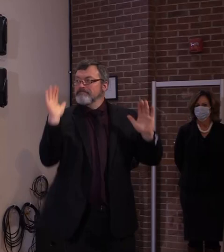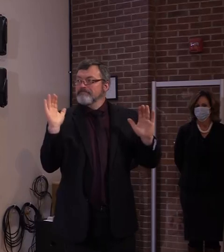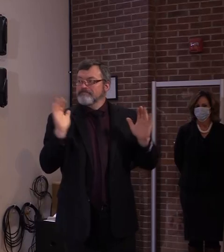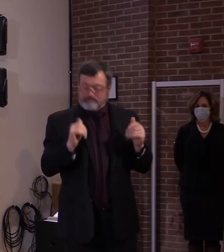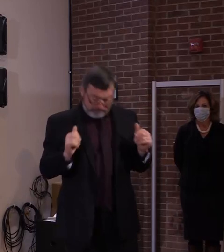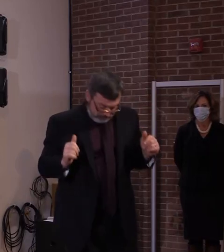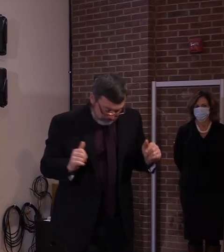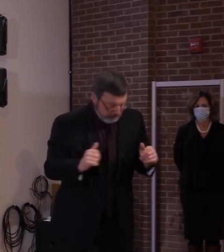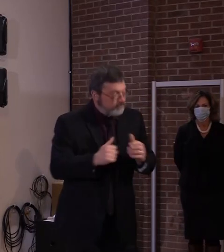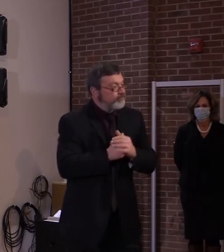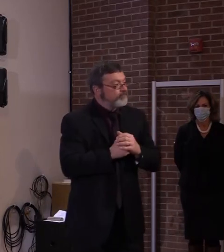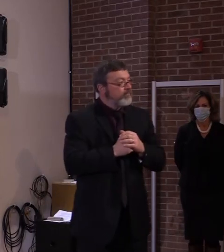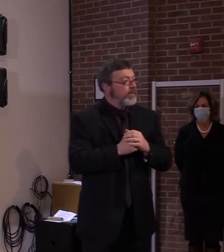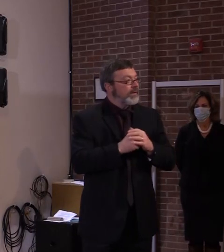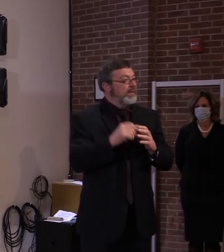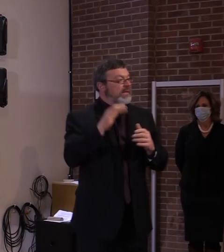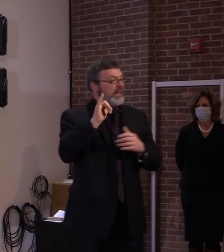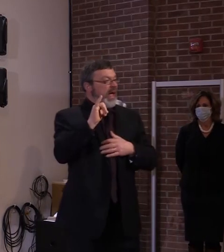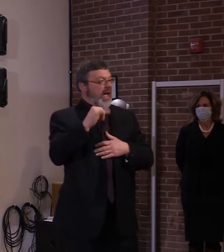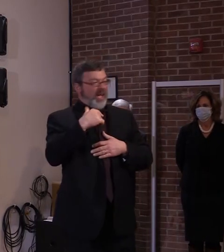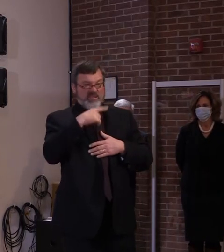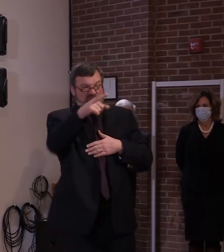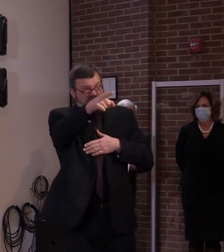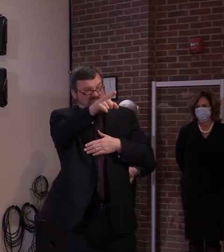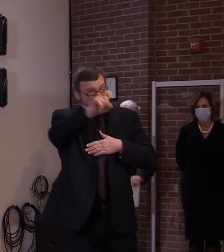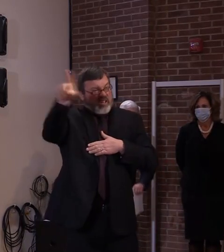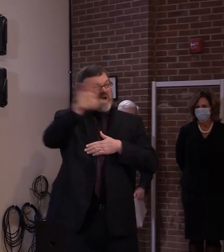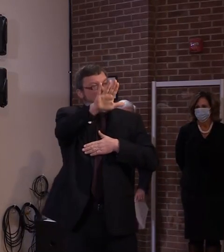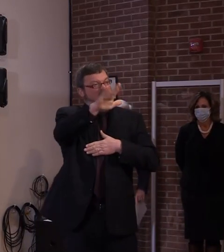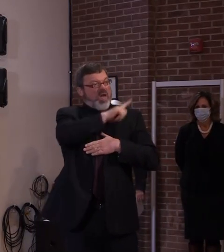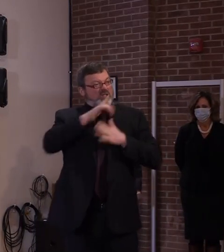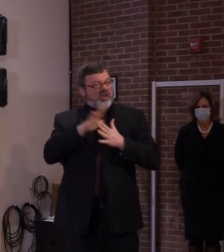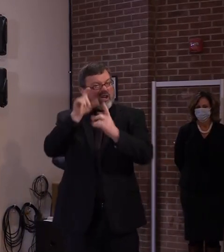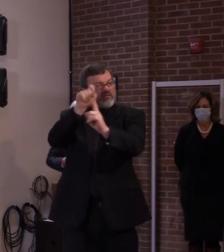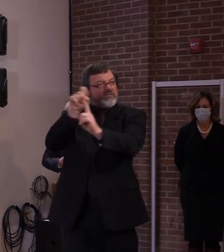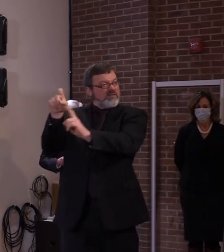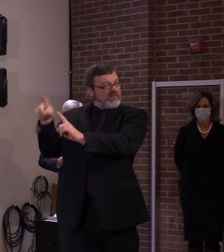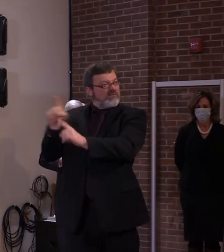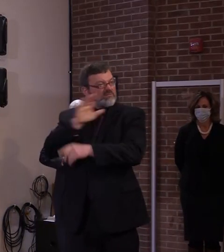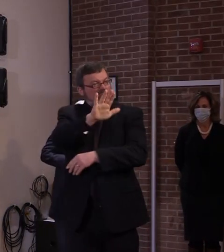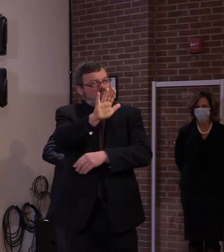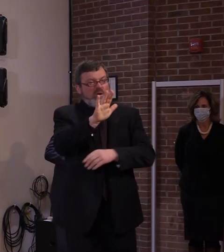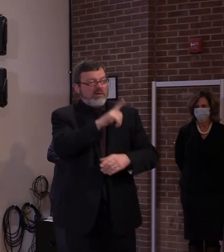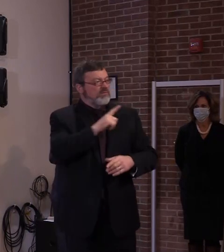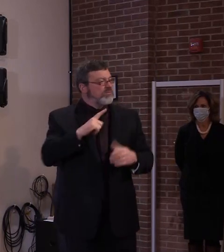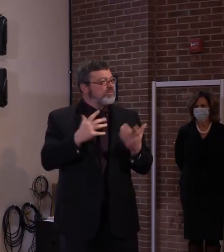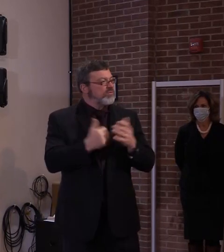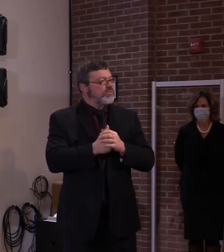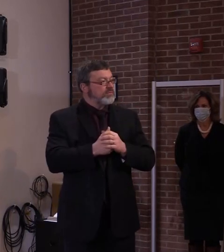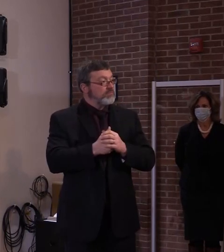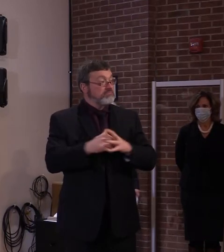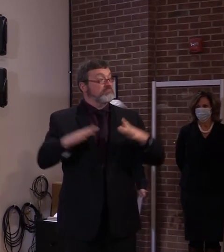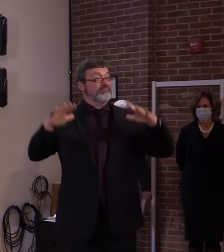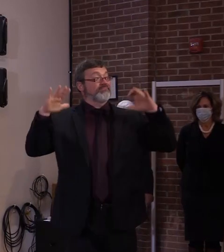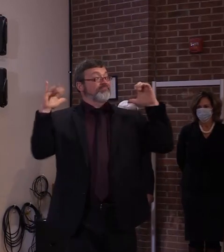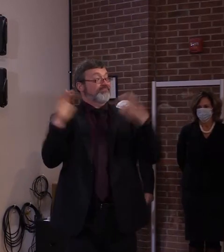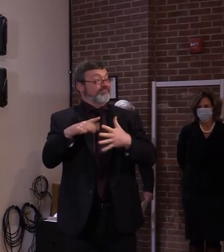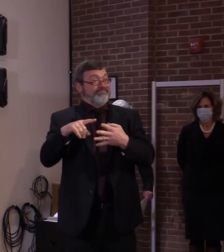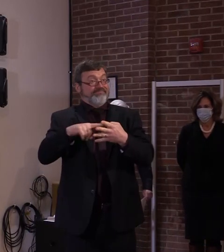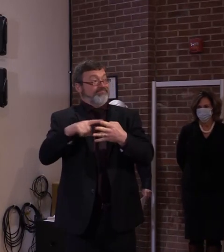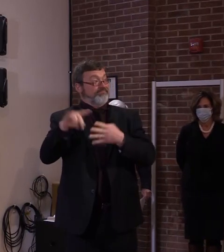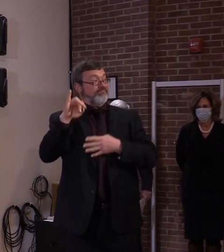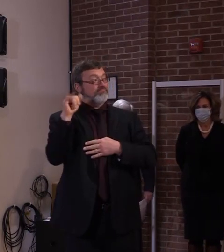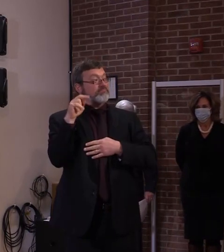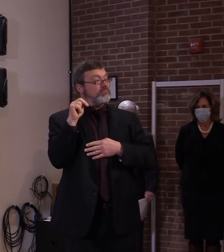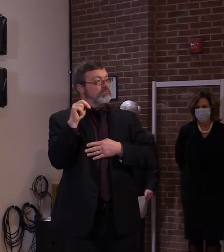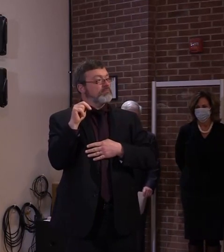them at this point. I'm hopeful that they come back into session and focus on some of the other